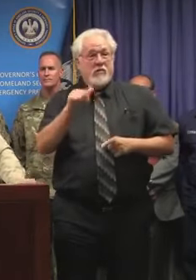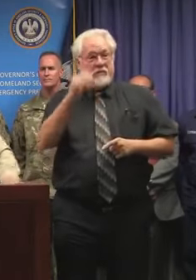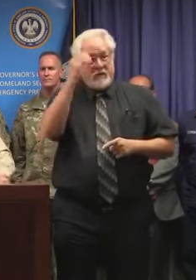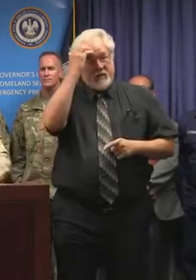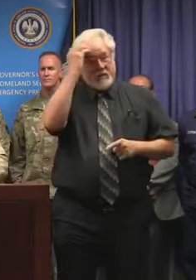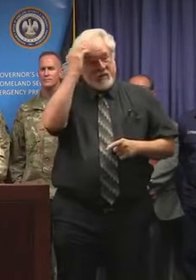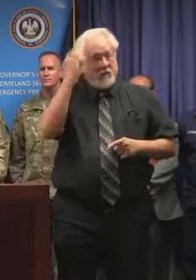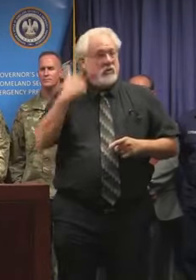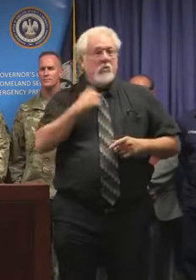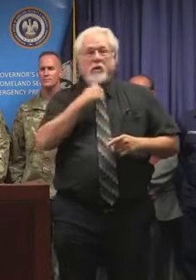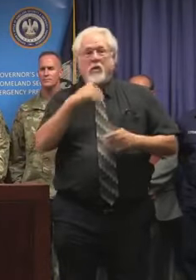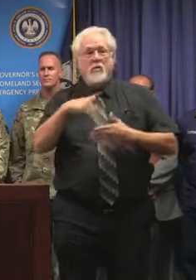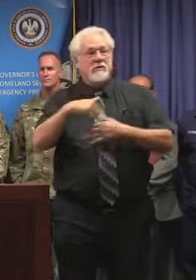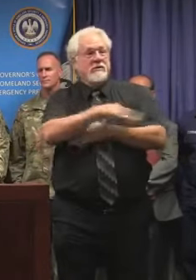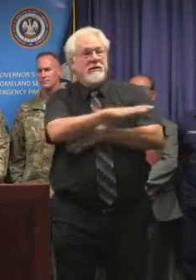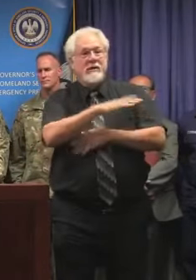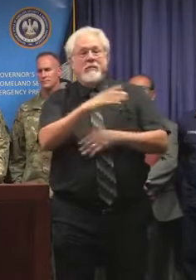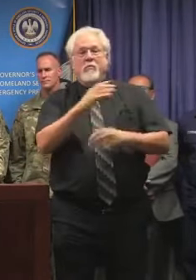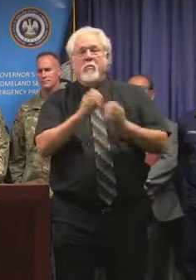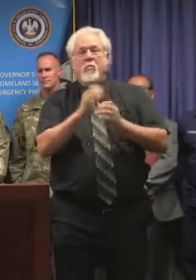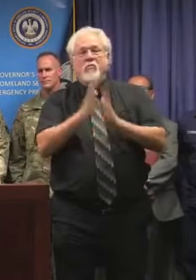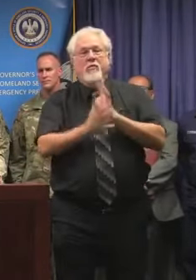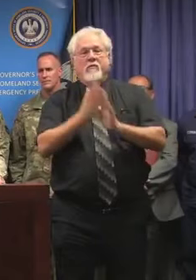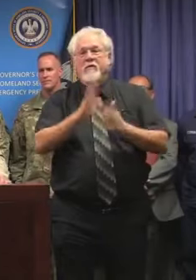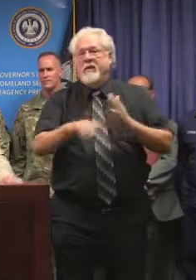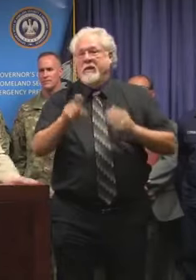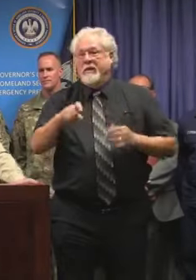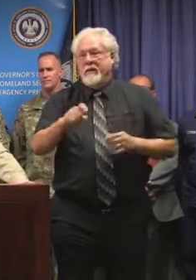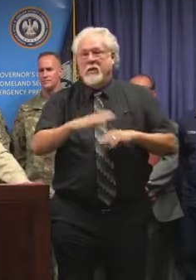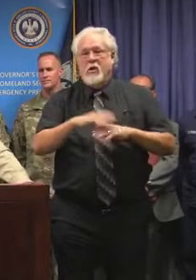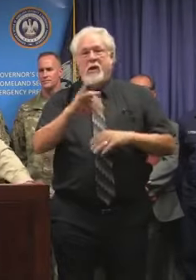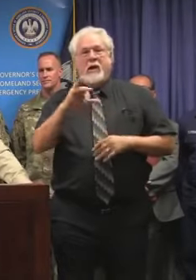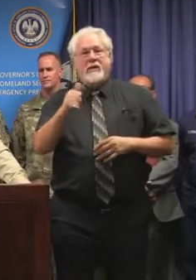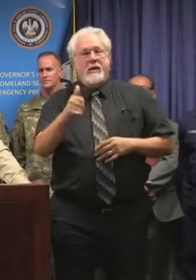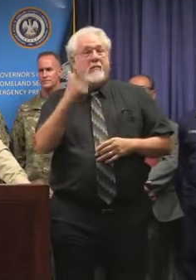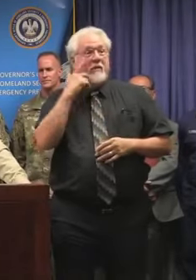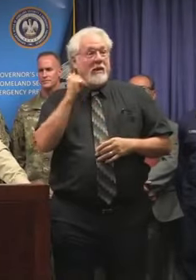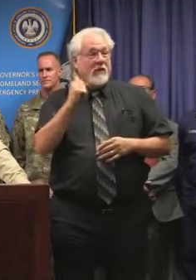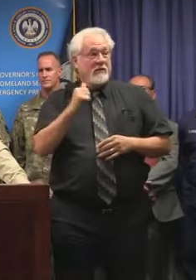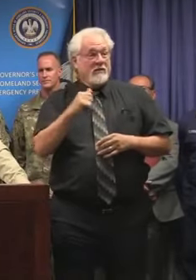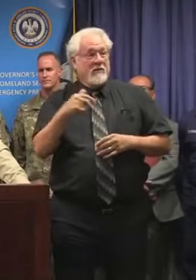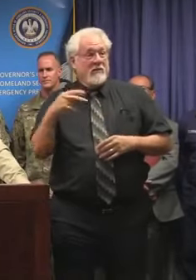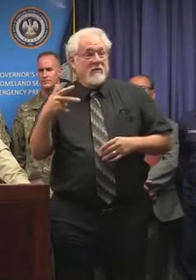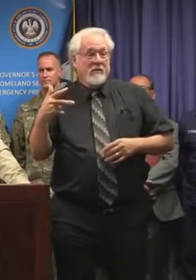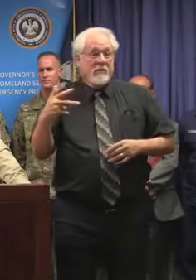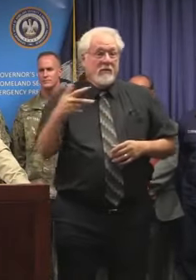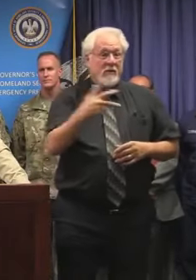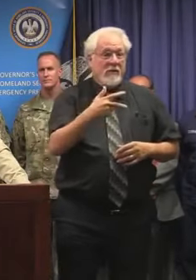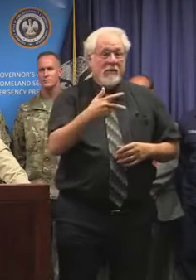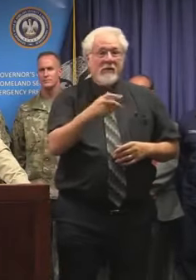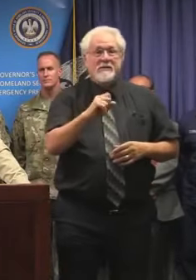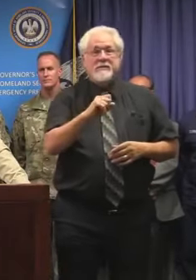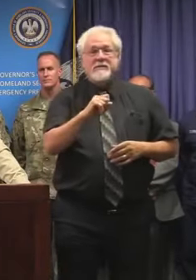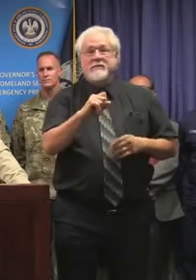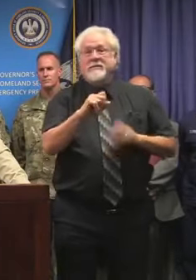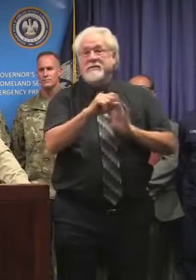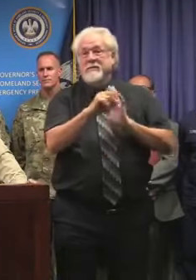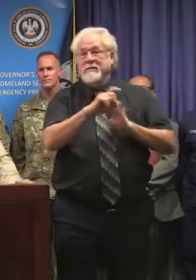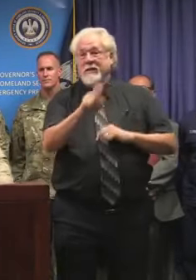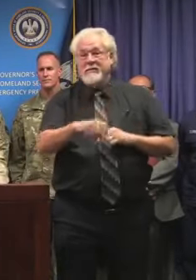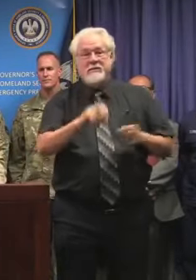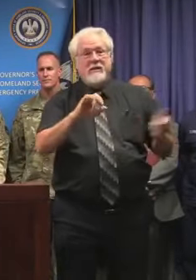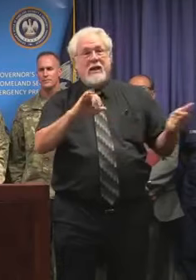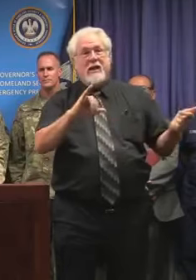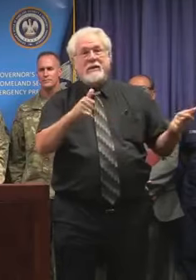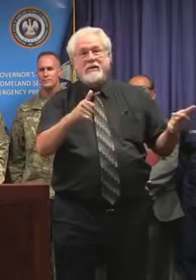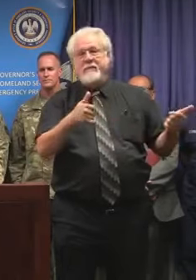that we don't send more traffic than is necessary along I-10, because once you get into the state of Texas, I-10